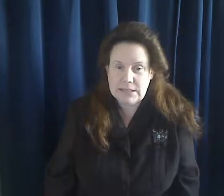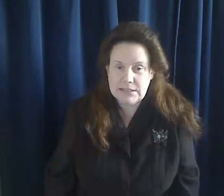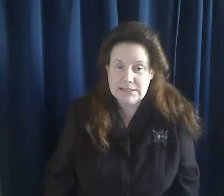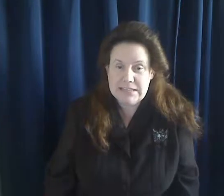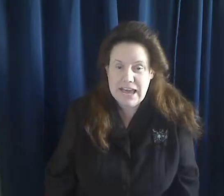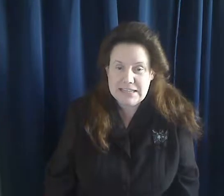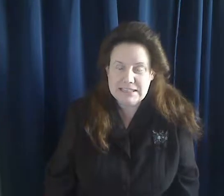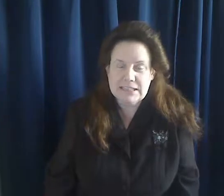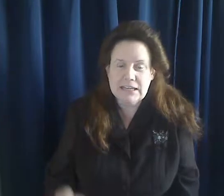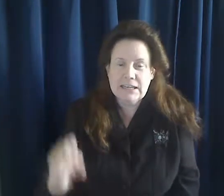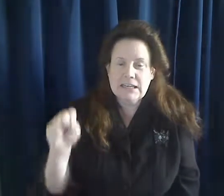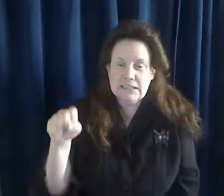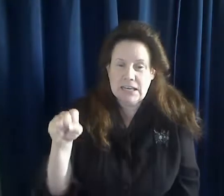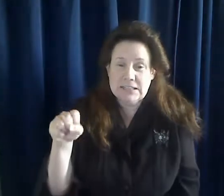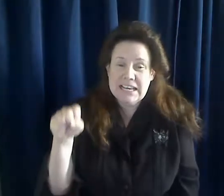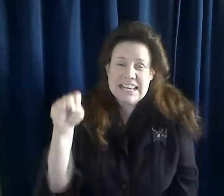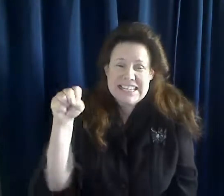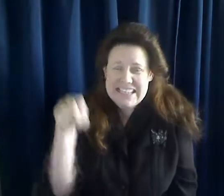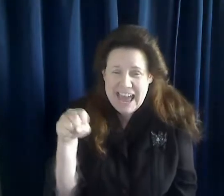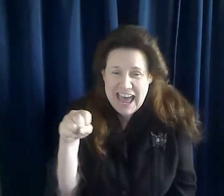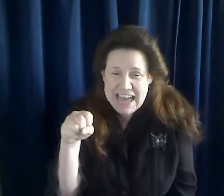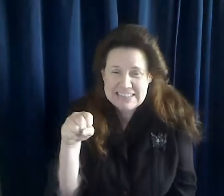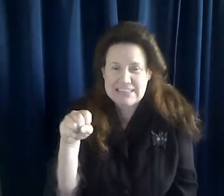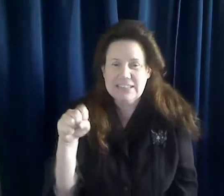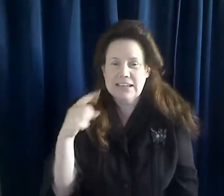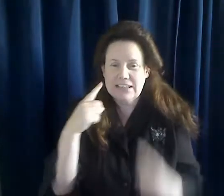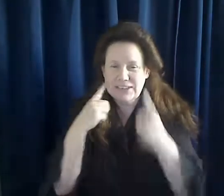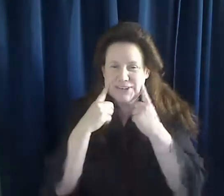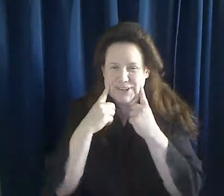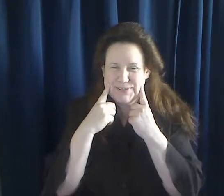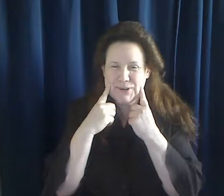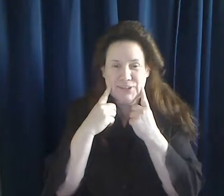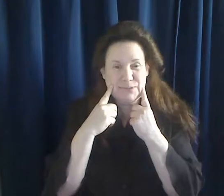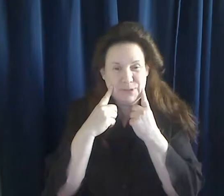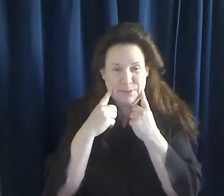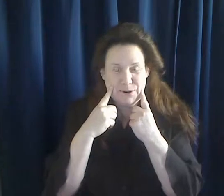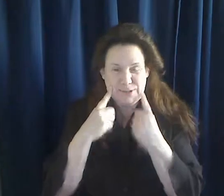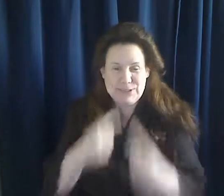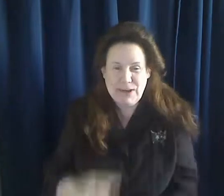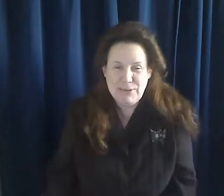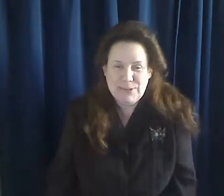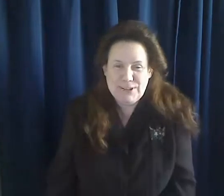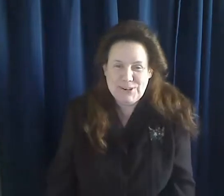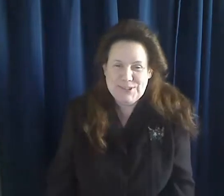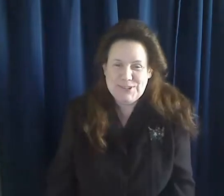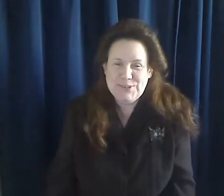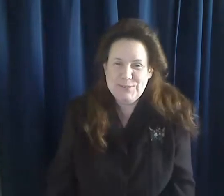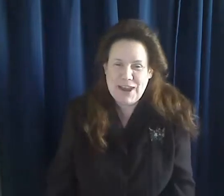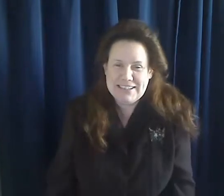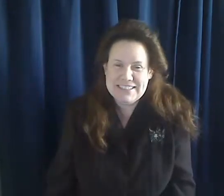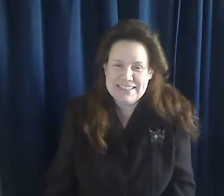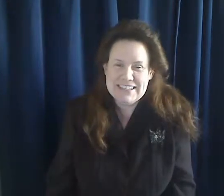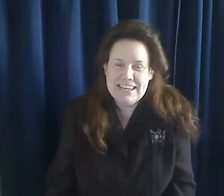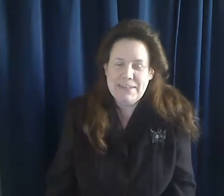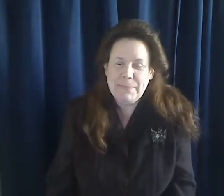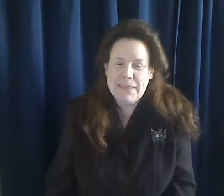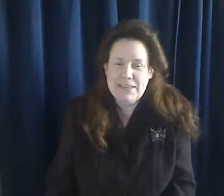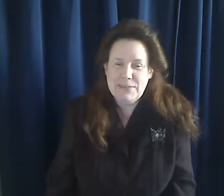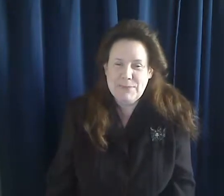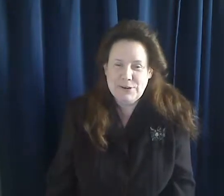yes, yes, yes, yes. Your expression is really important, so I would encourage you to practice in the